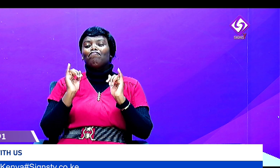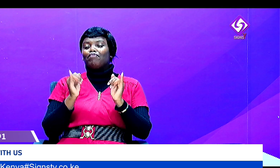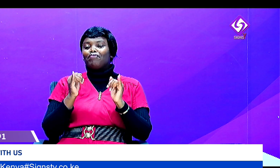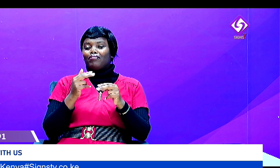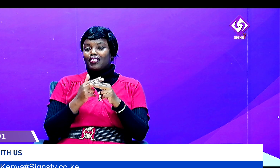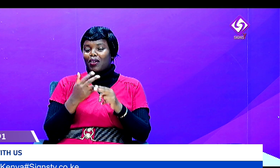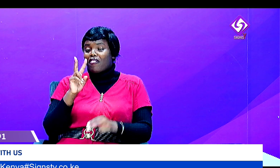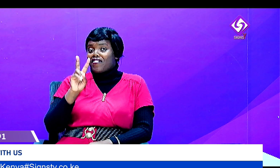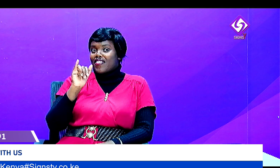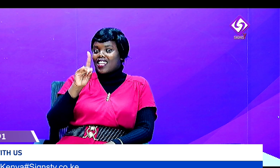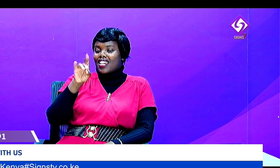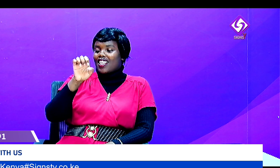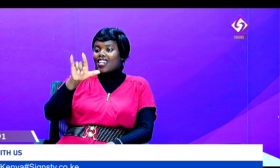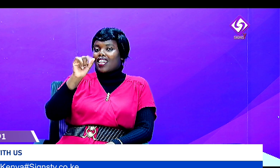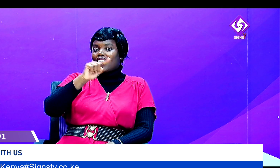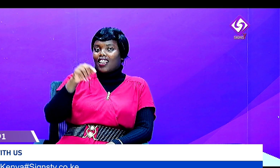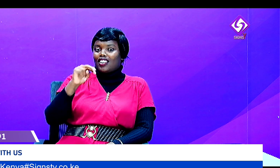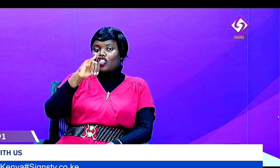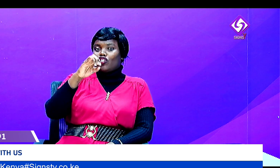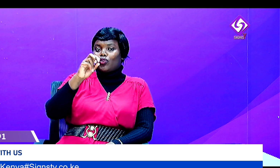lunchtime news. I have been your host, Videlis Njoki,